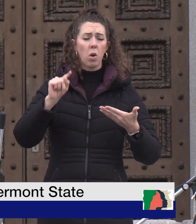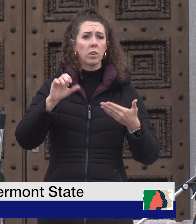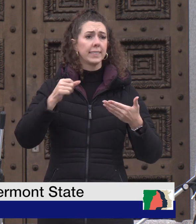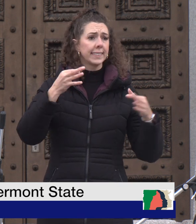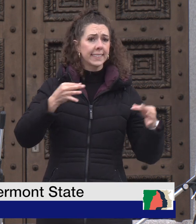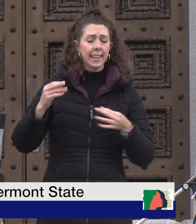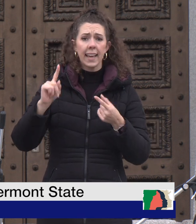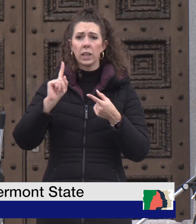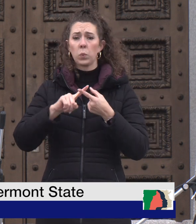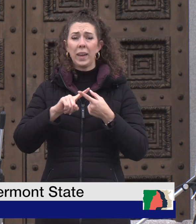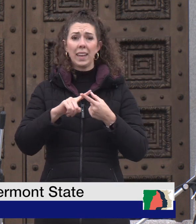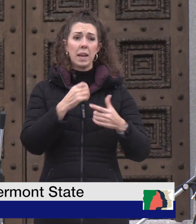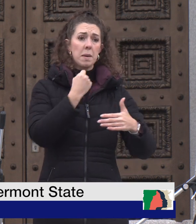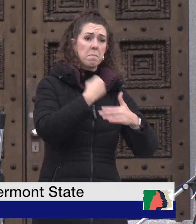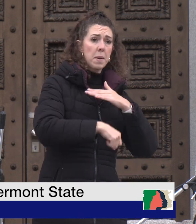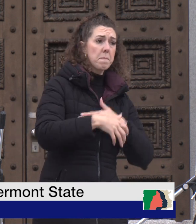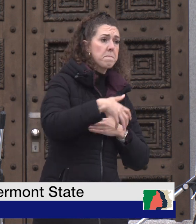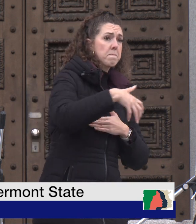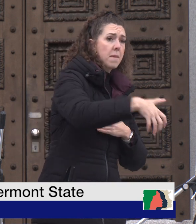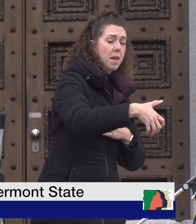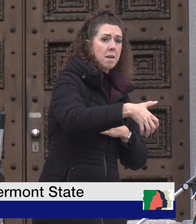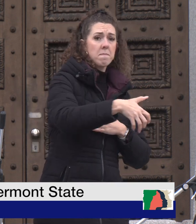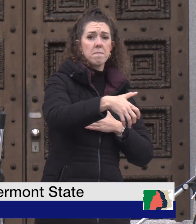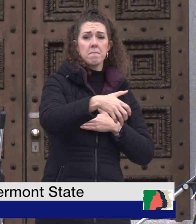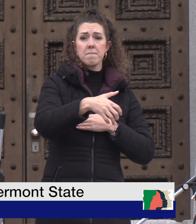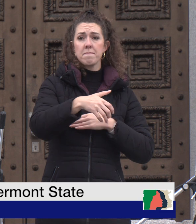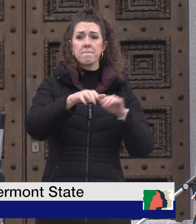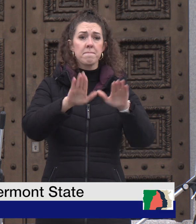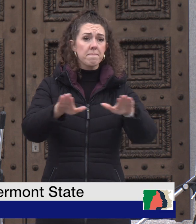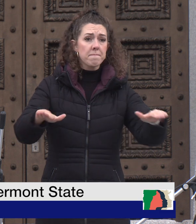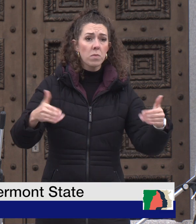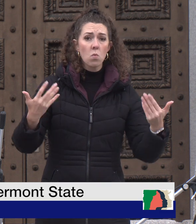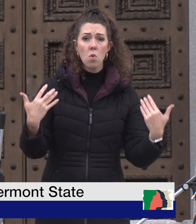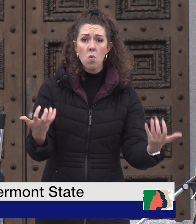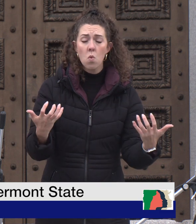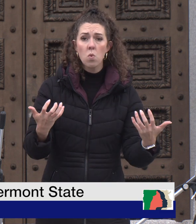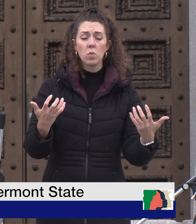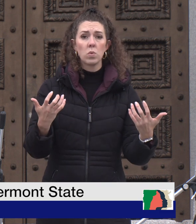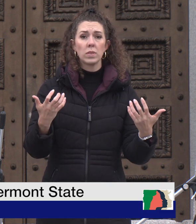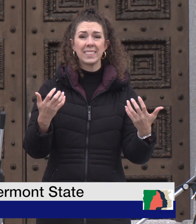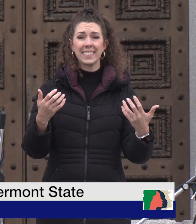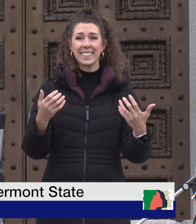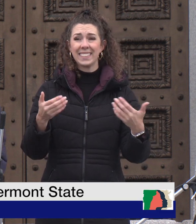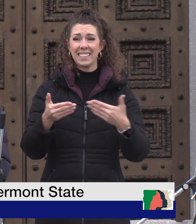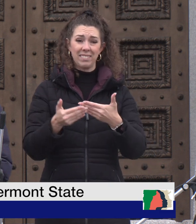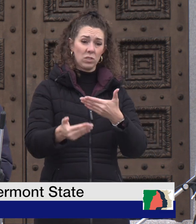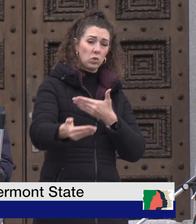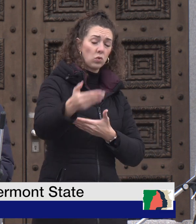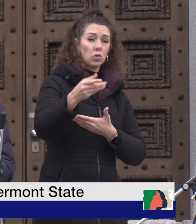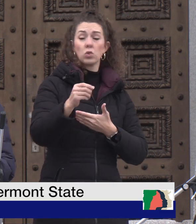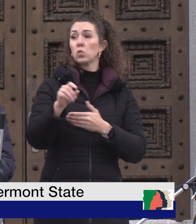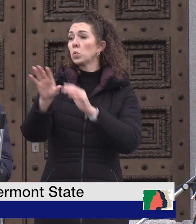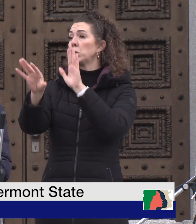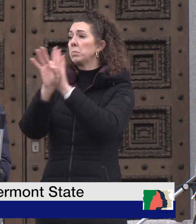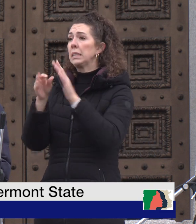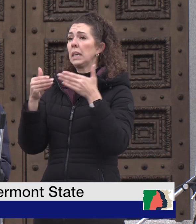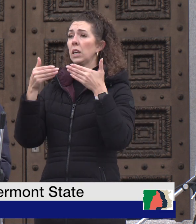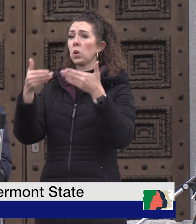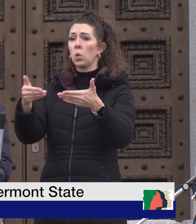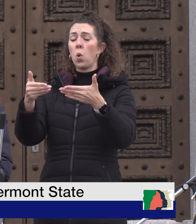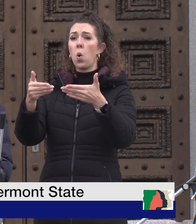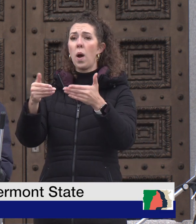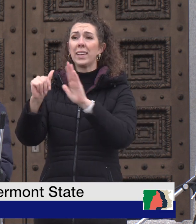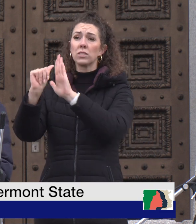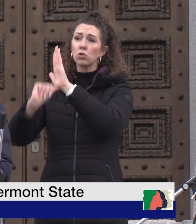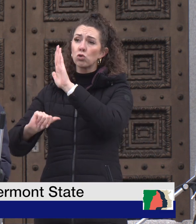to become pregnant and carry in pregnancy to term, to choose or to refuse sterilization, and to choose